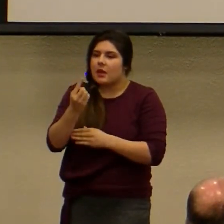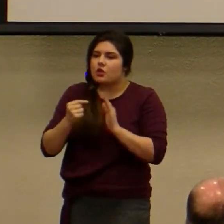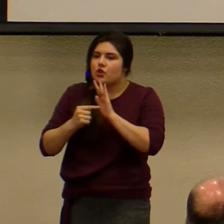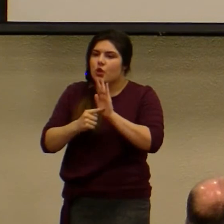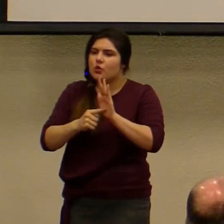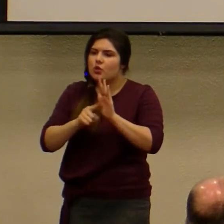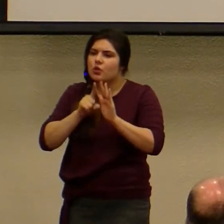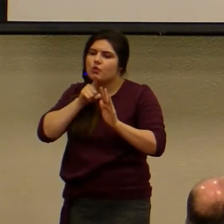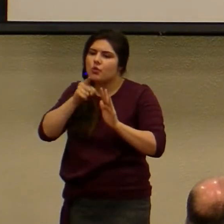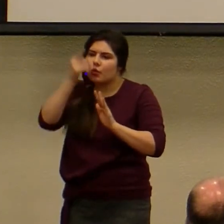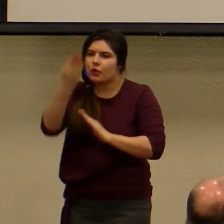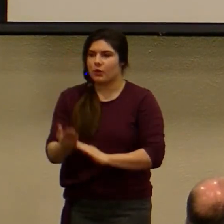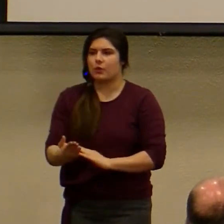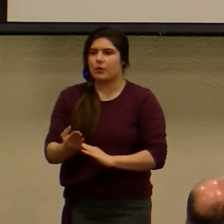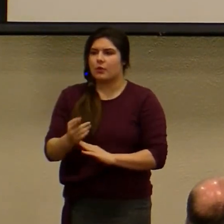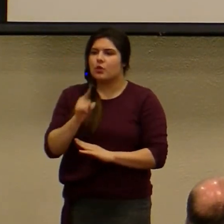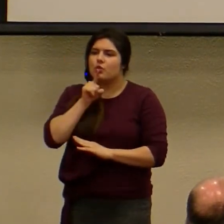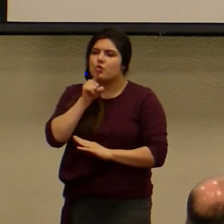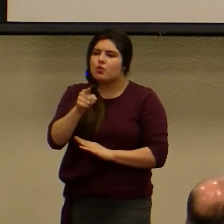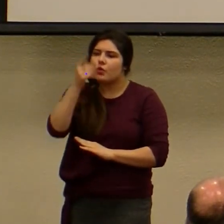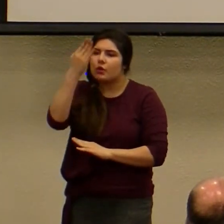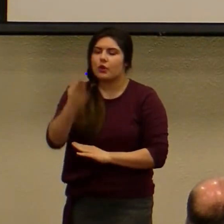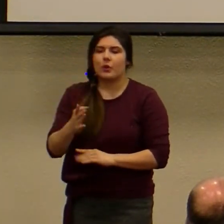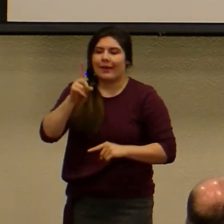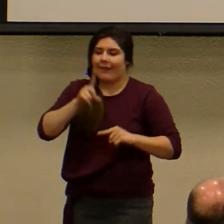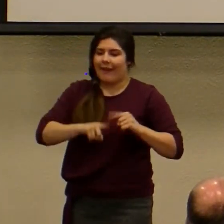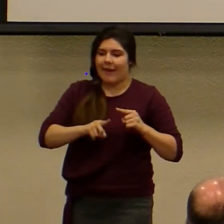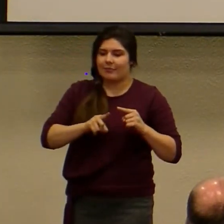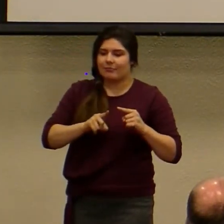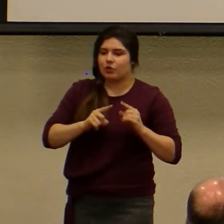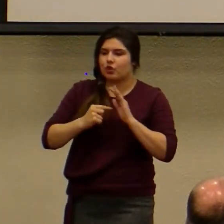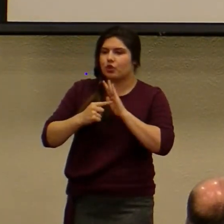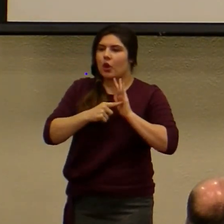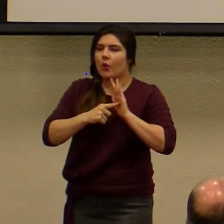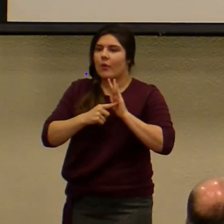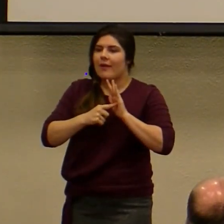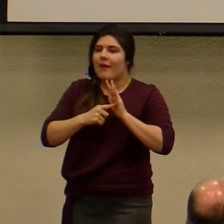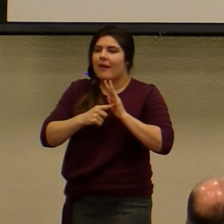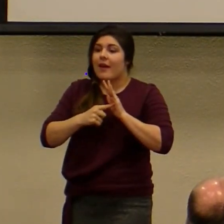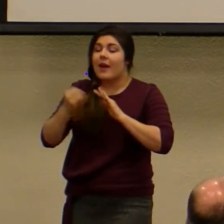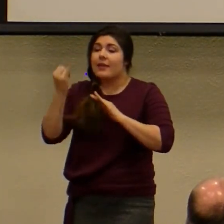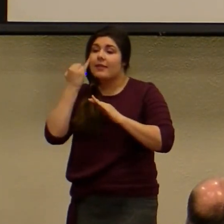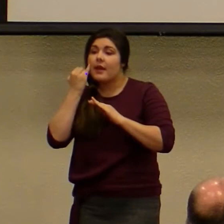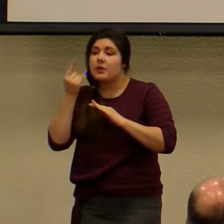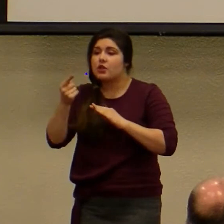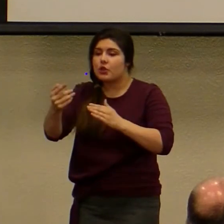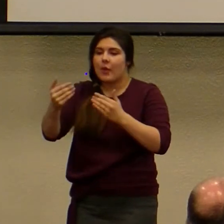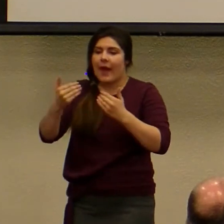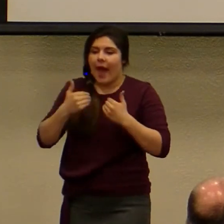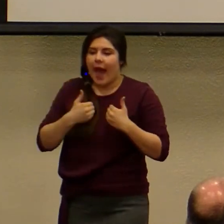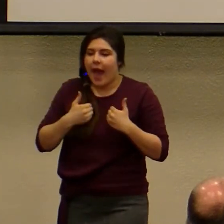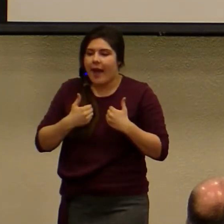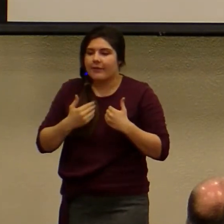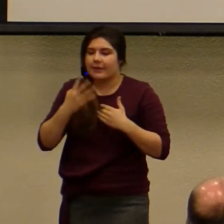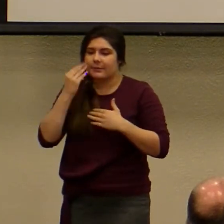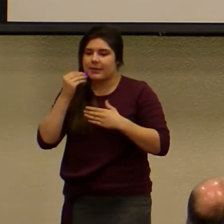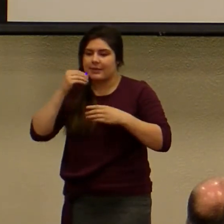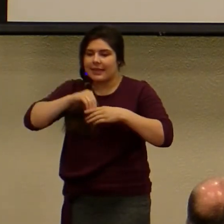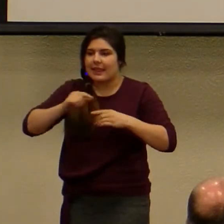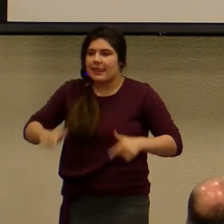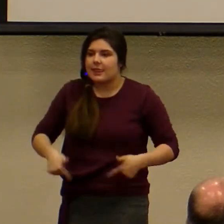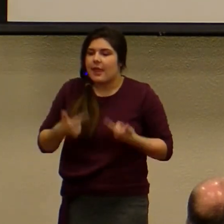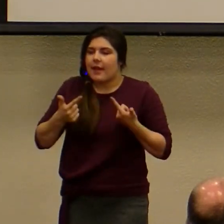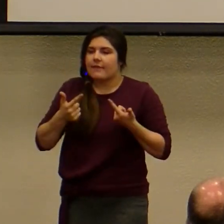the surface. And the real you can't come to the surface unless the fire of life has been hot enough to refine all